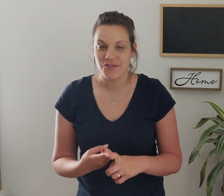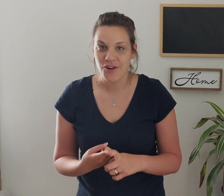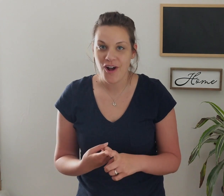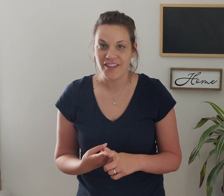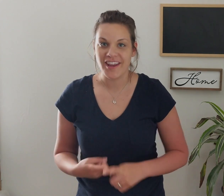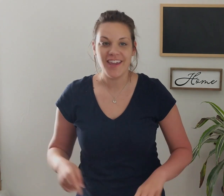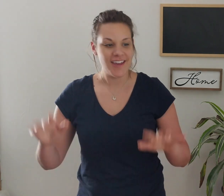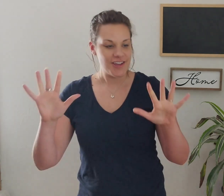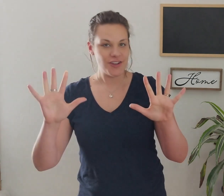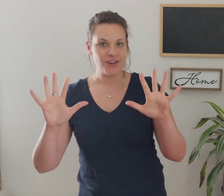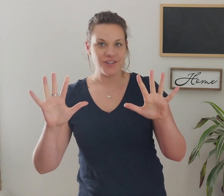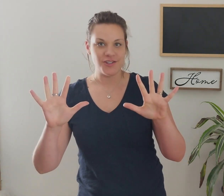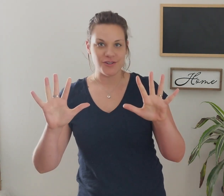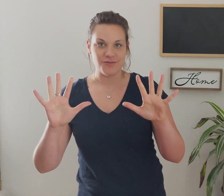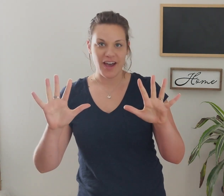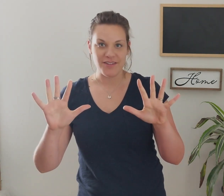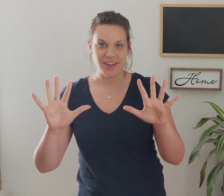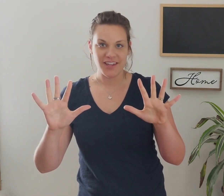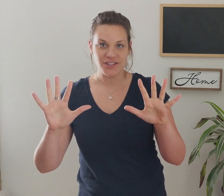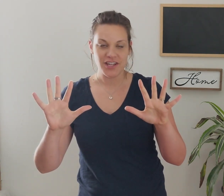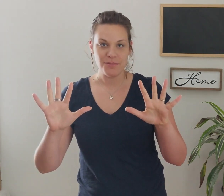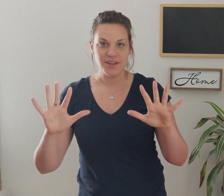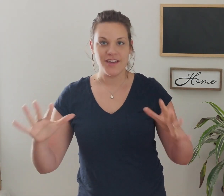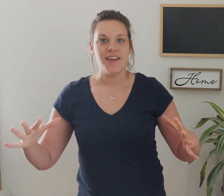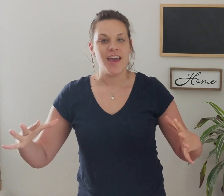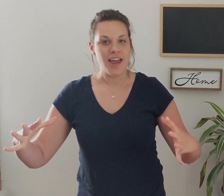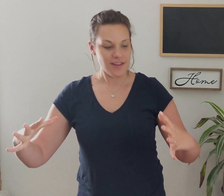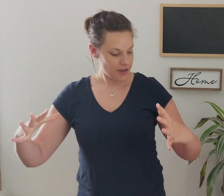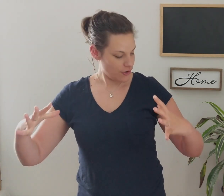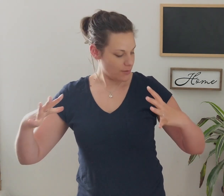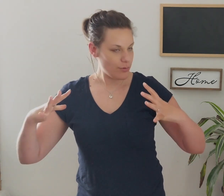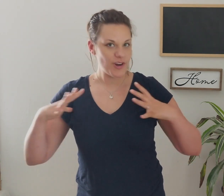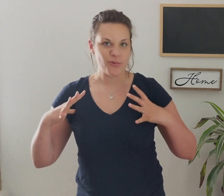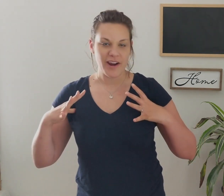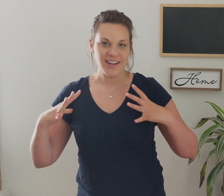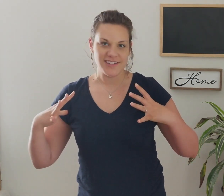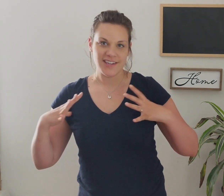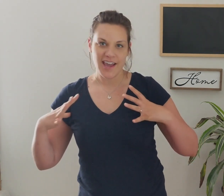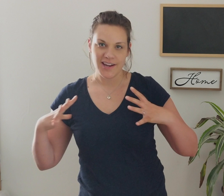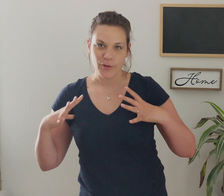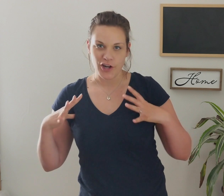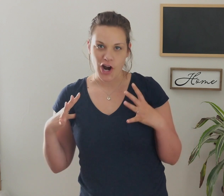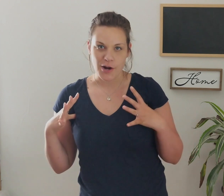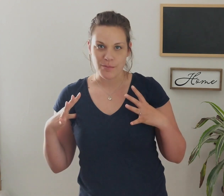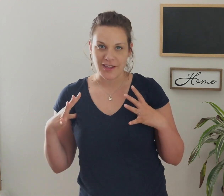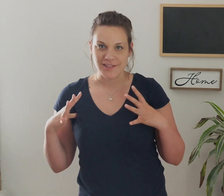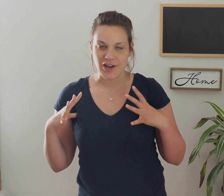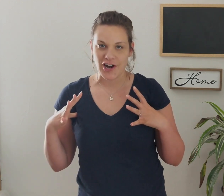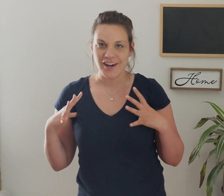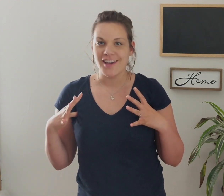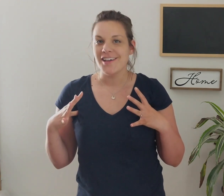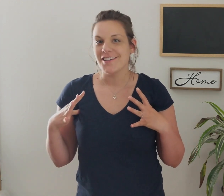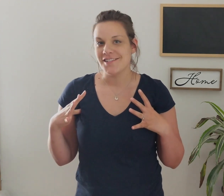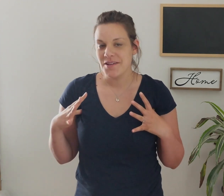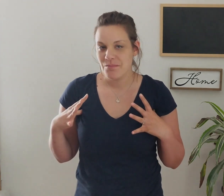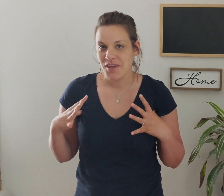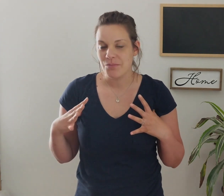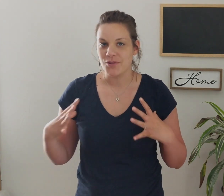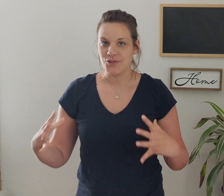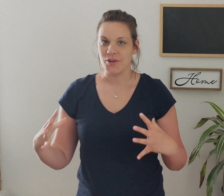for holiday. You're going to do your 5-hand shape, and then you're going to put it right into kind of where your armpits are. Some people do it